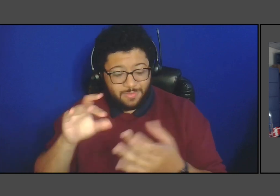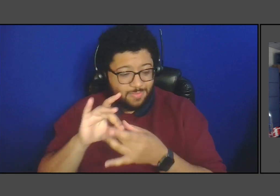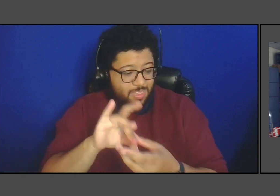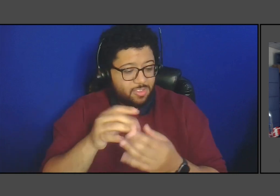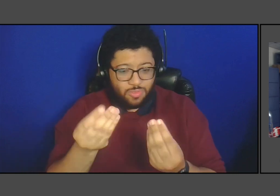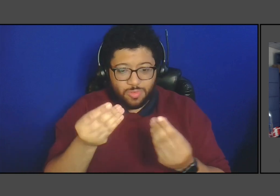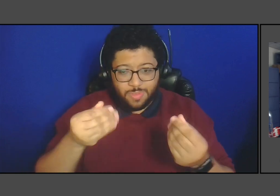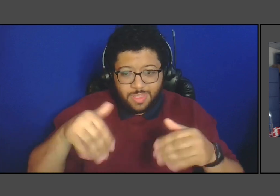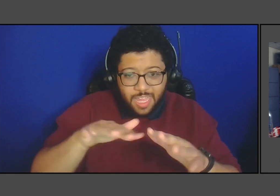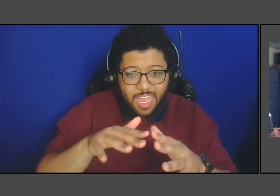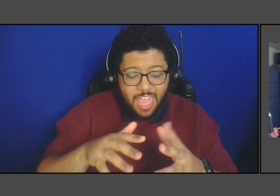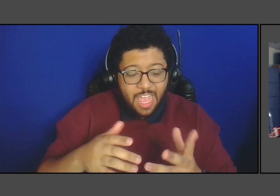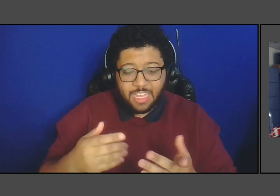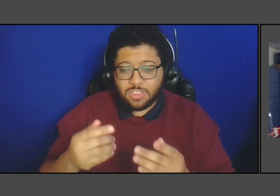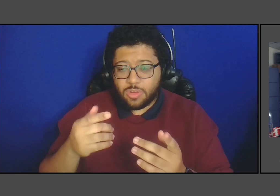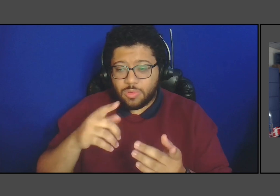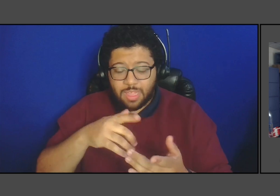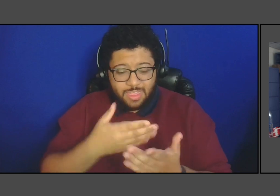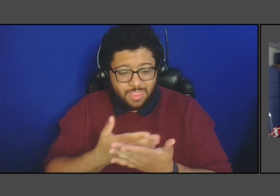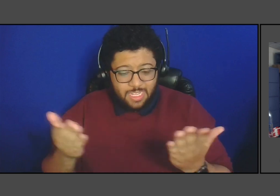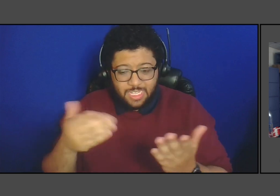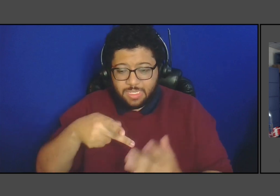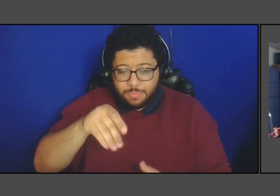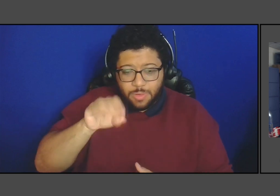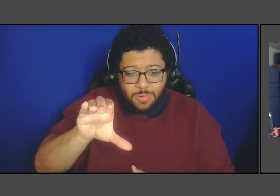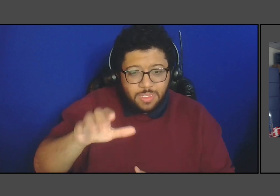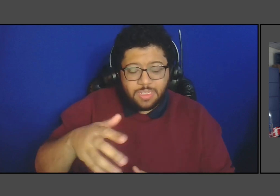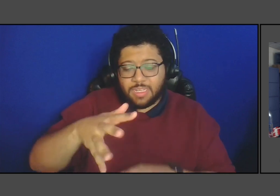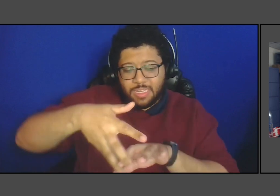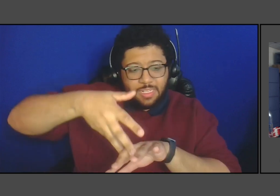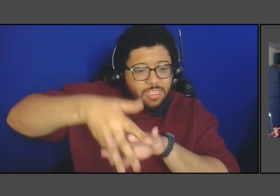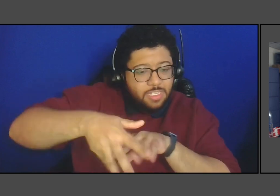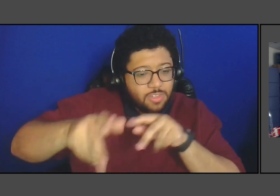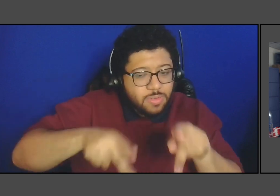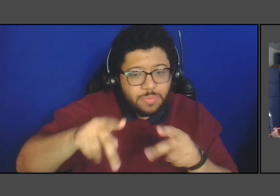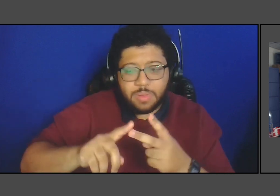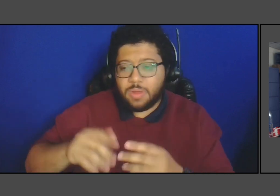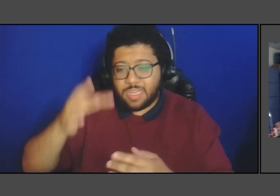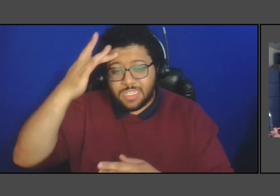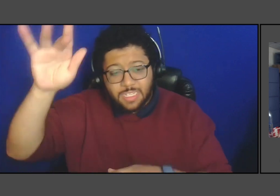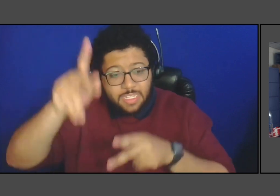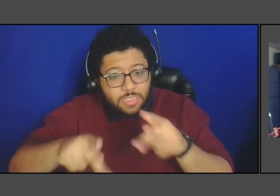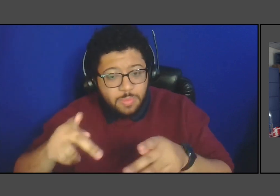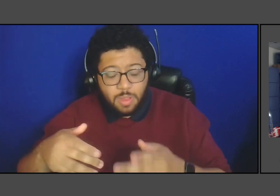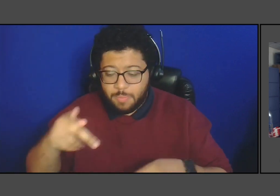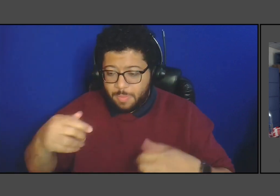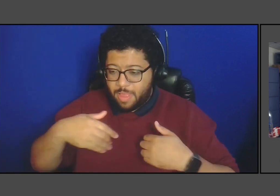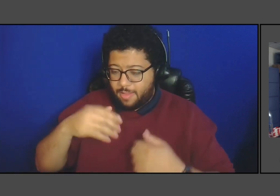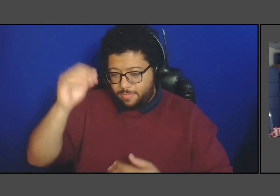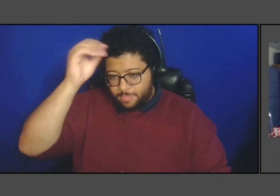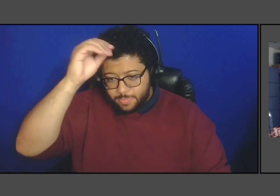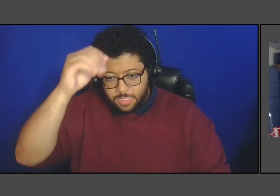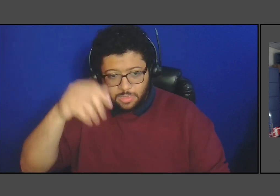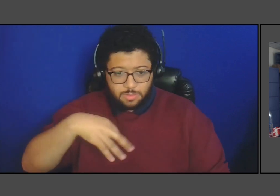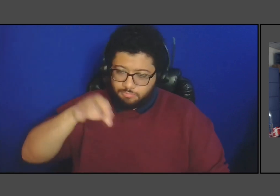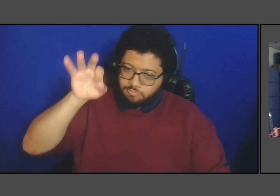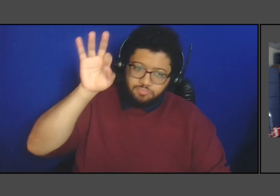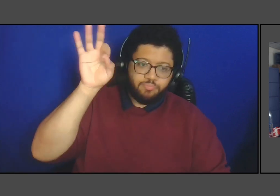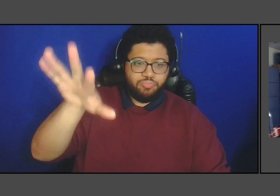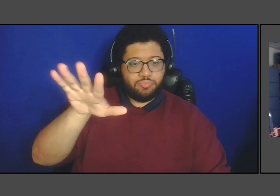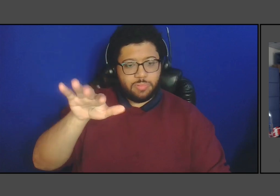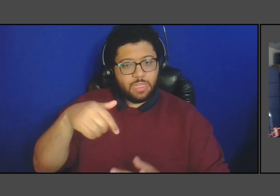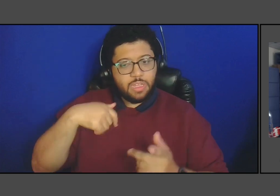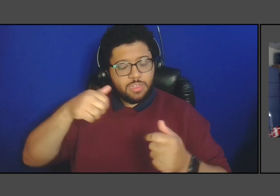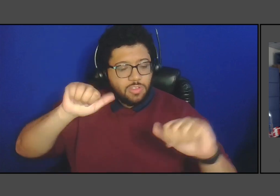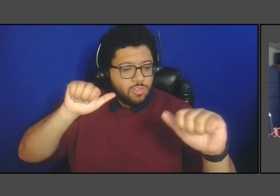people of color, or as intelligent people, or as people who have a voice and are challenging the other narratives that are not the